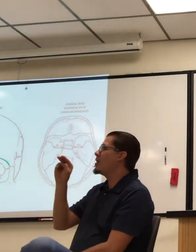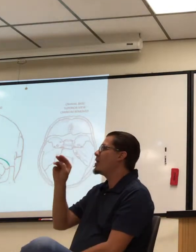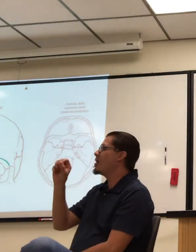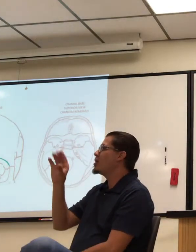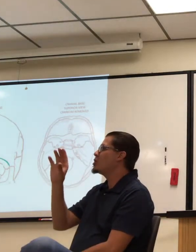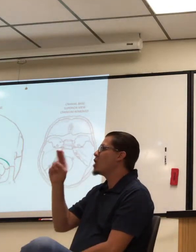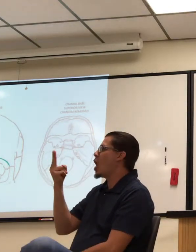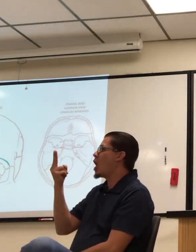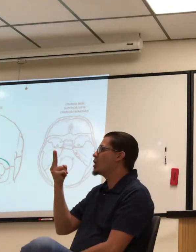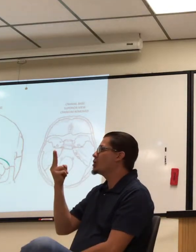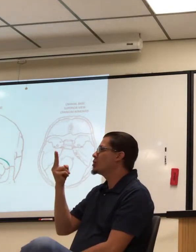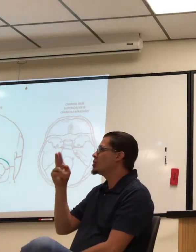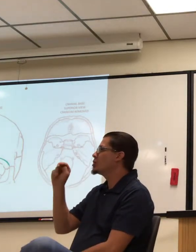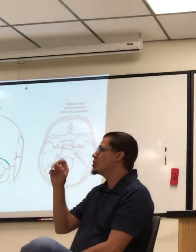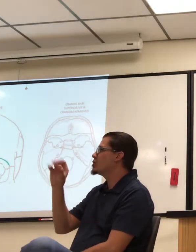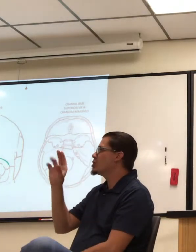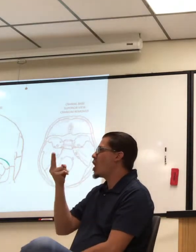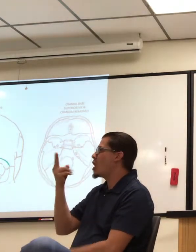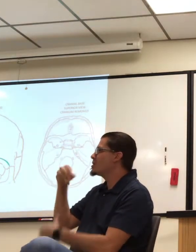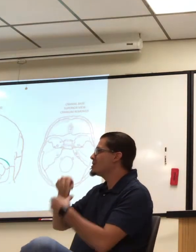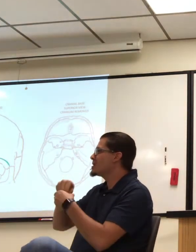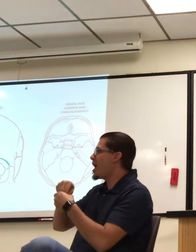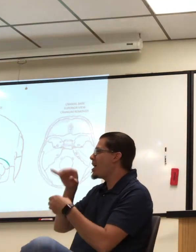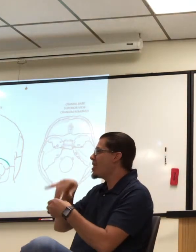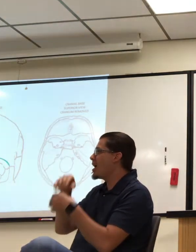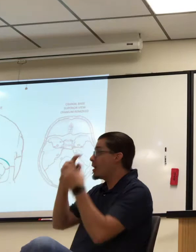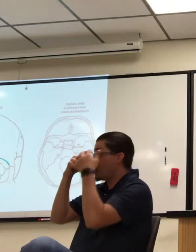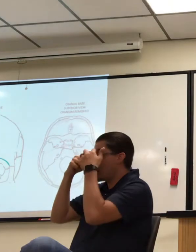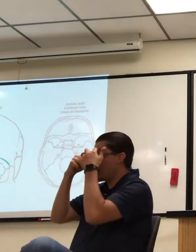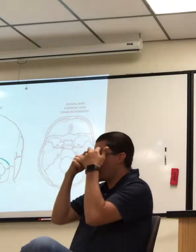margin. Superior orbital